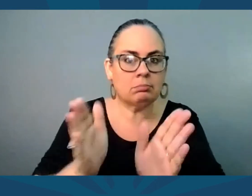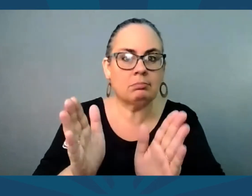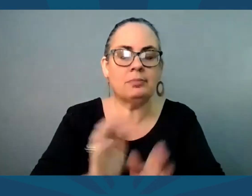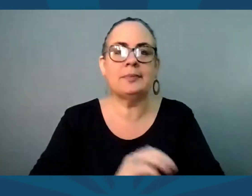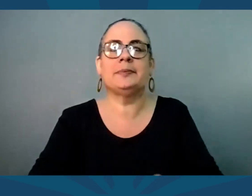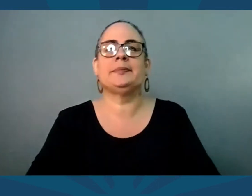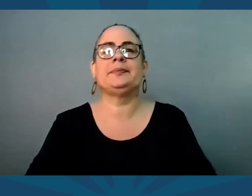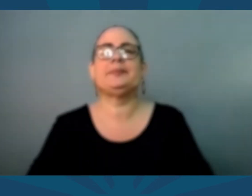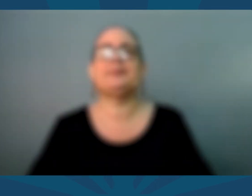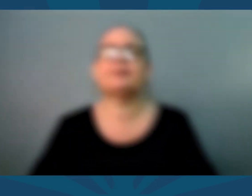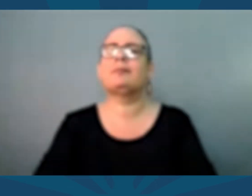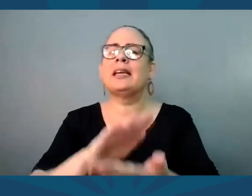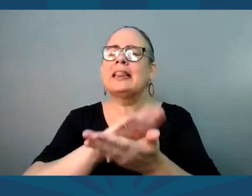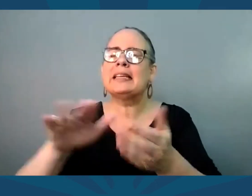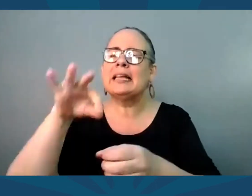used appropriately.